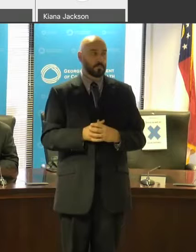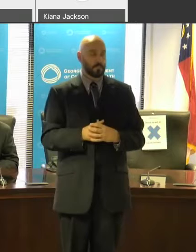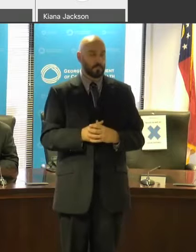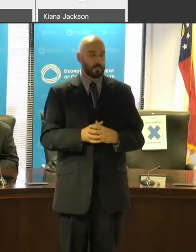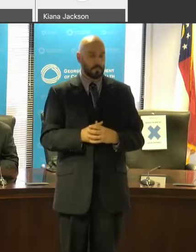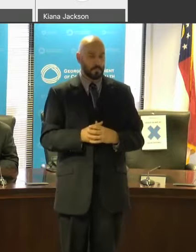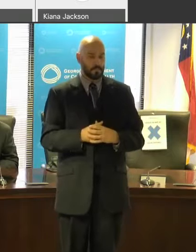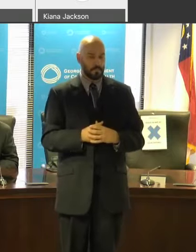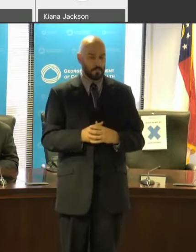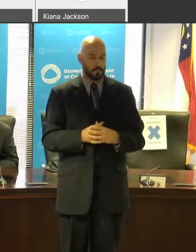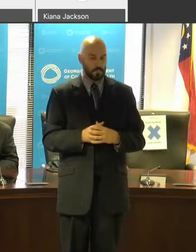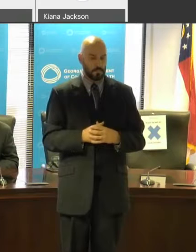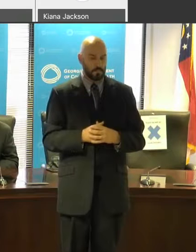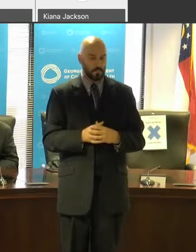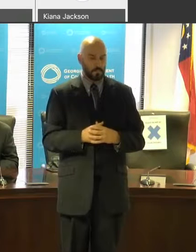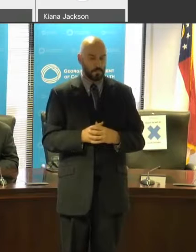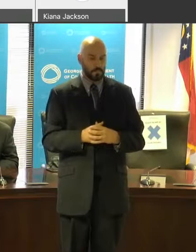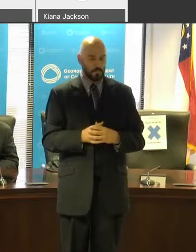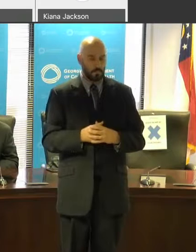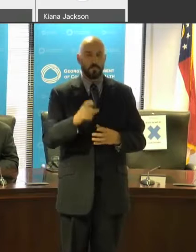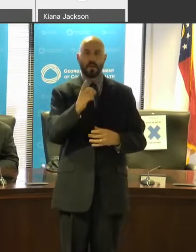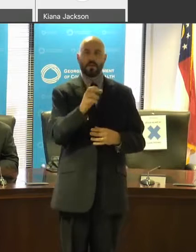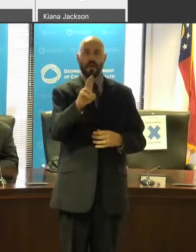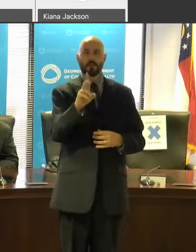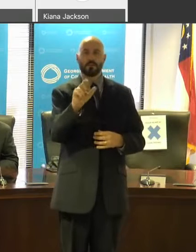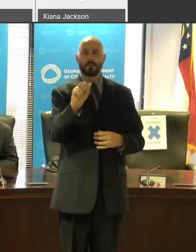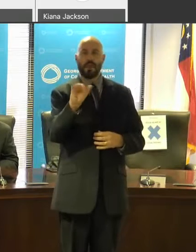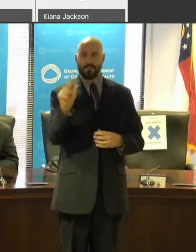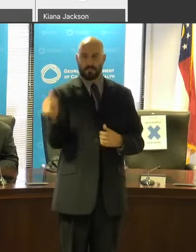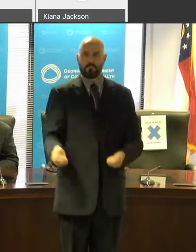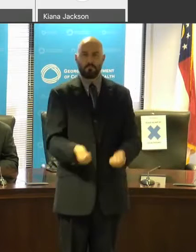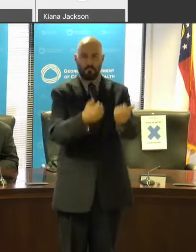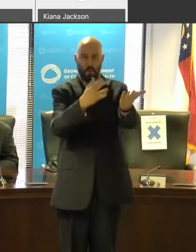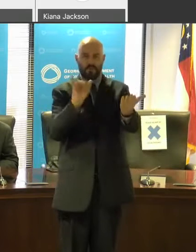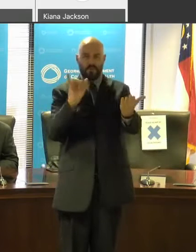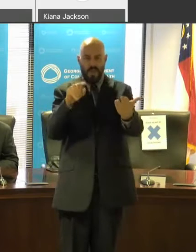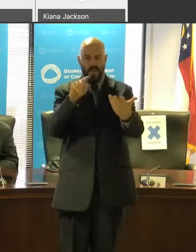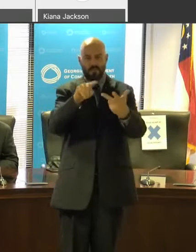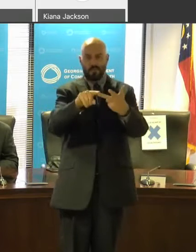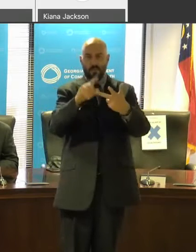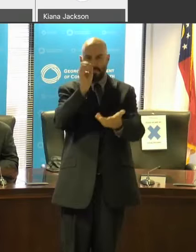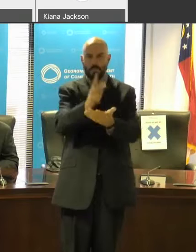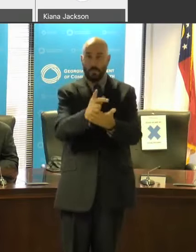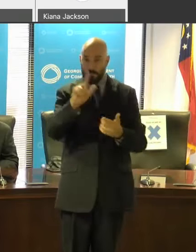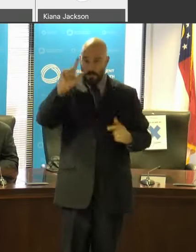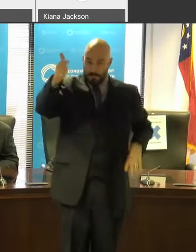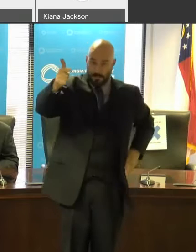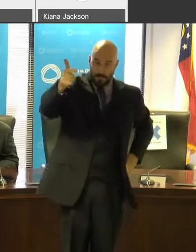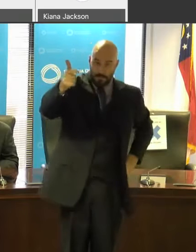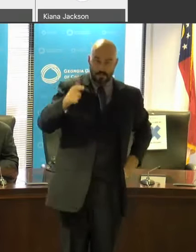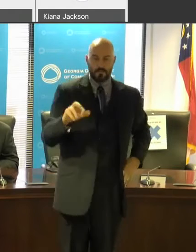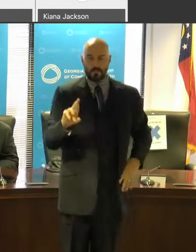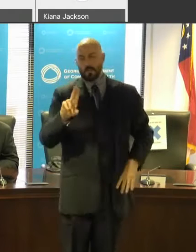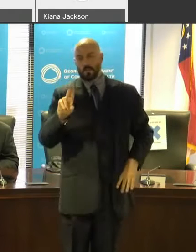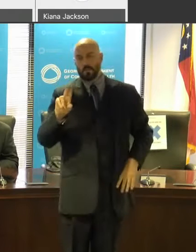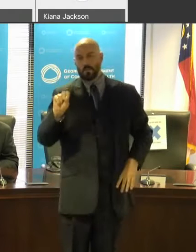Ken Davis, I'll make a motion. Dr. Davis has made the motion for approval. Is there a second? Russ Childers, second.